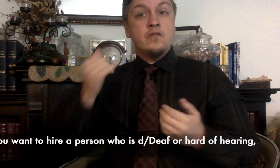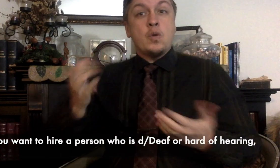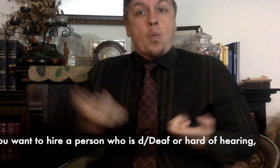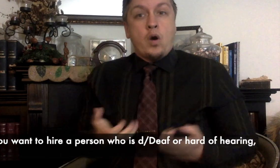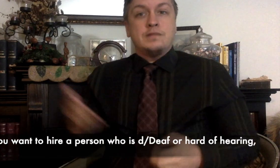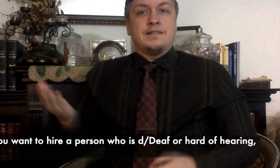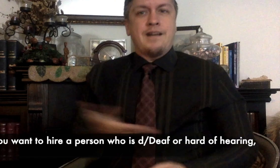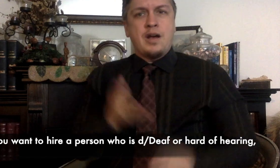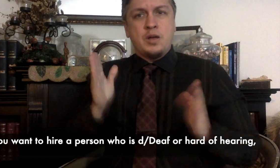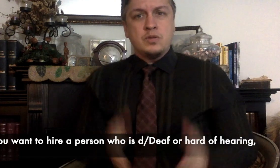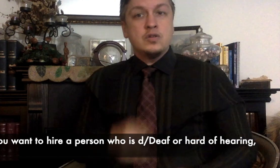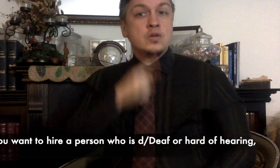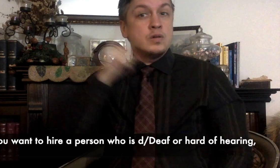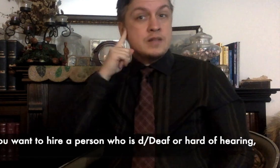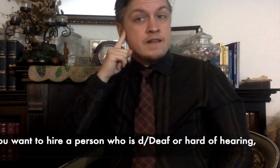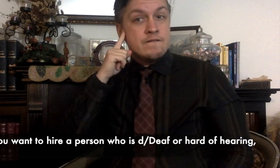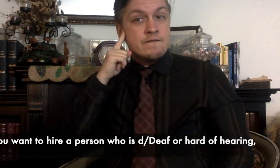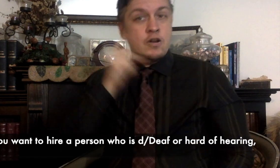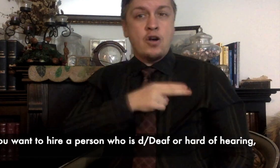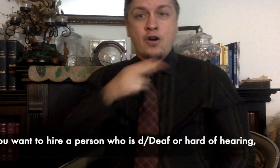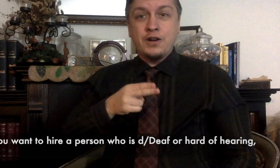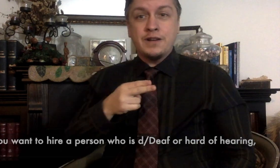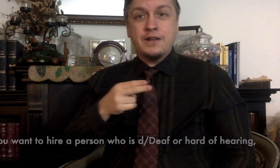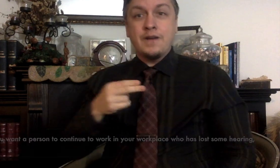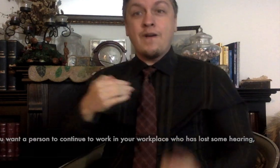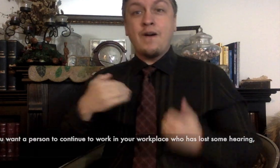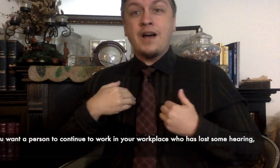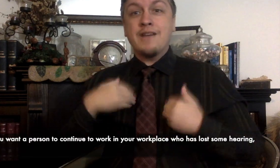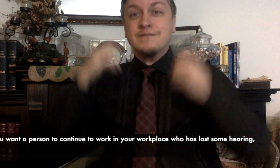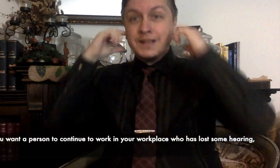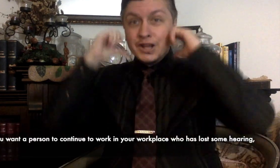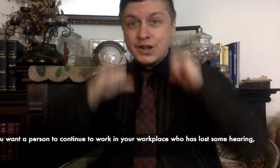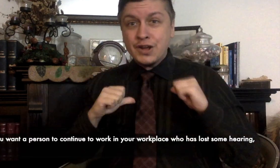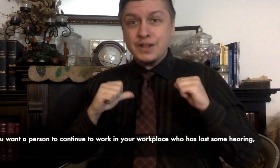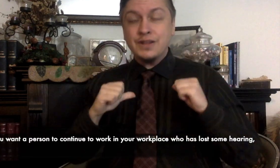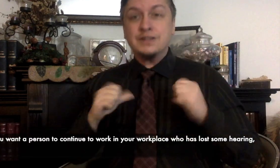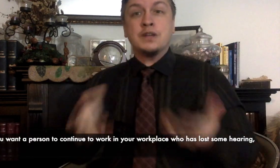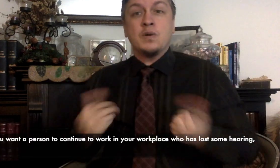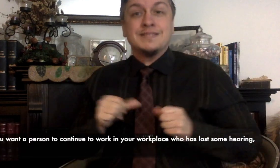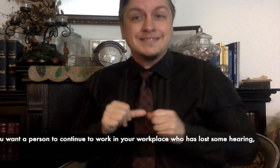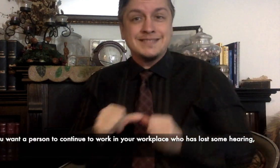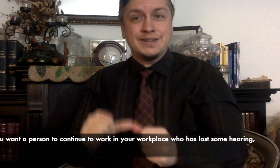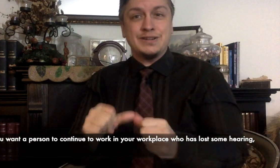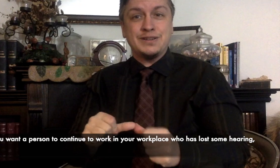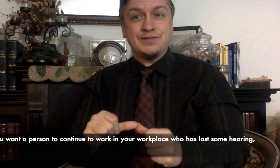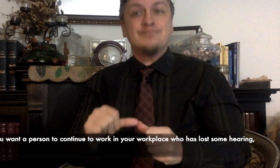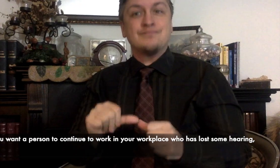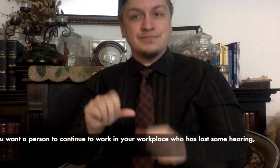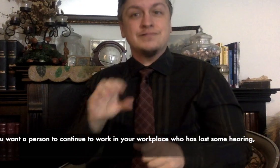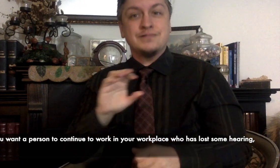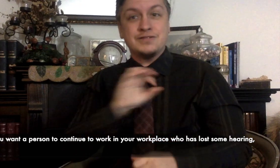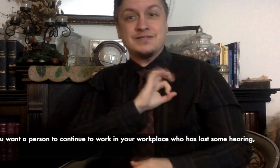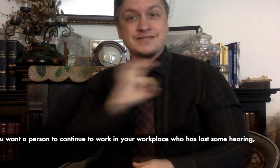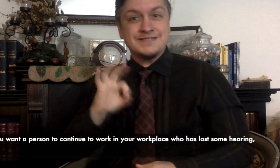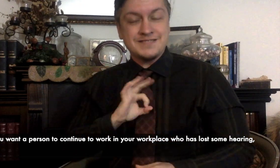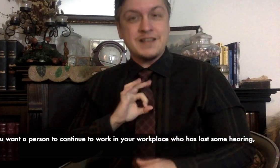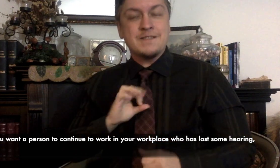If you want to hire a person who is deaf or hard of hearing, or you want to retain a person in your workplace that has lost